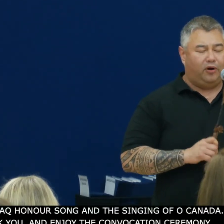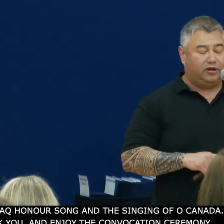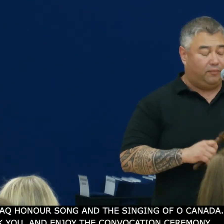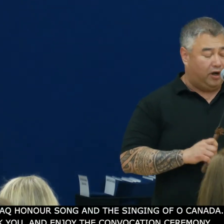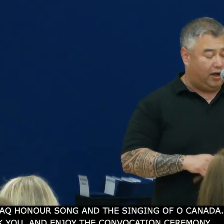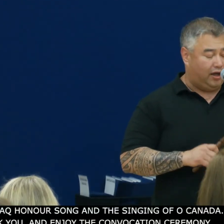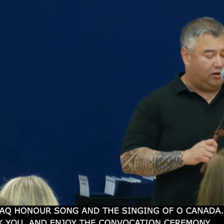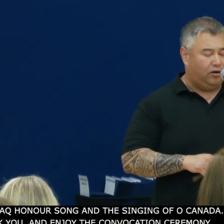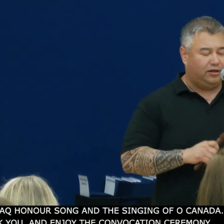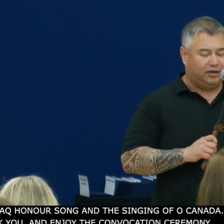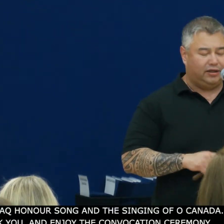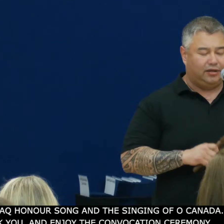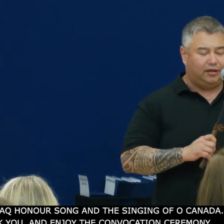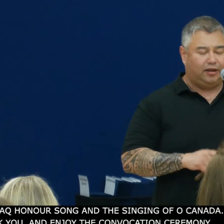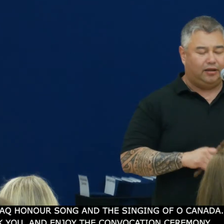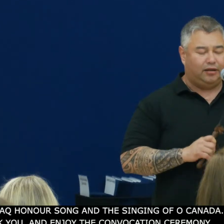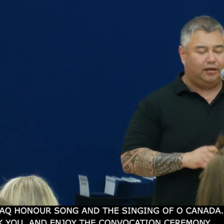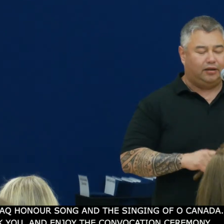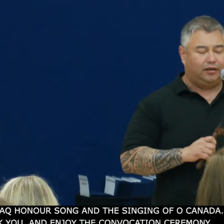Gay a bog no maro